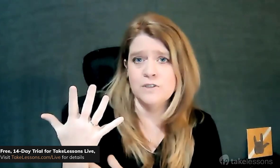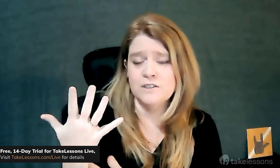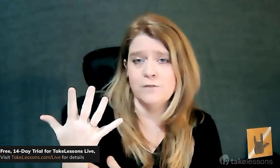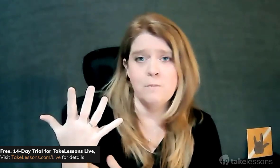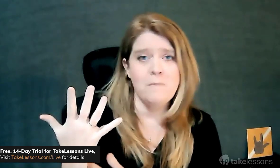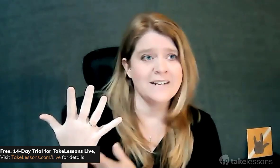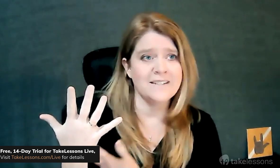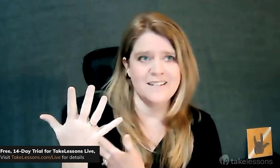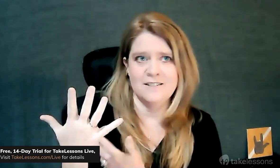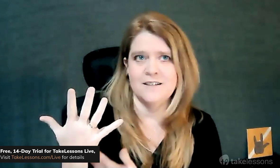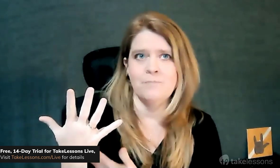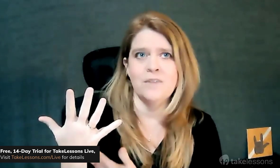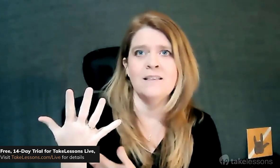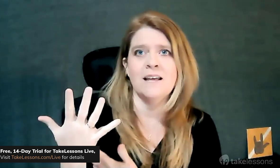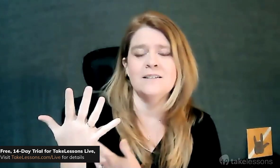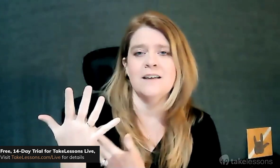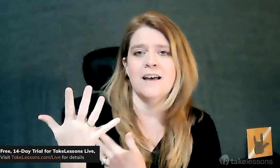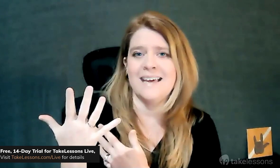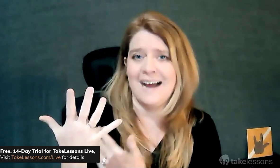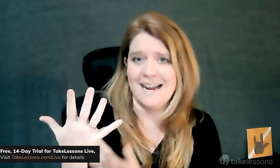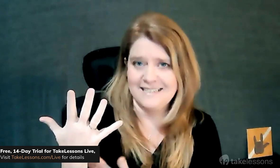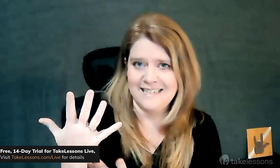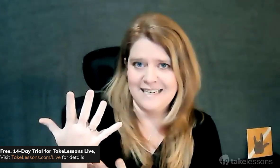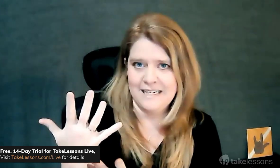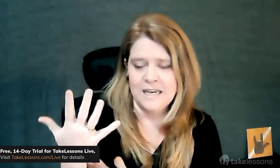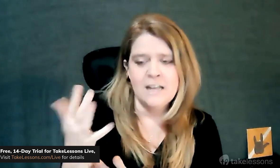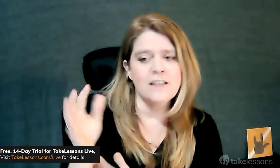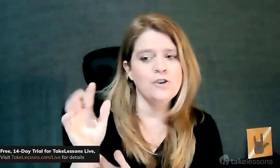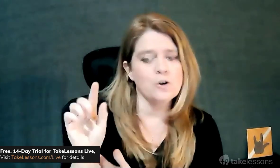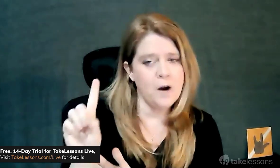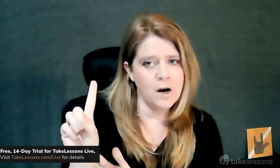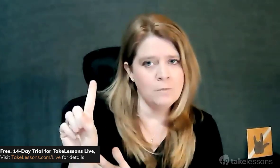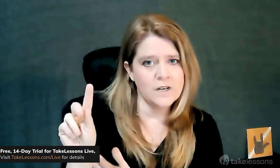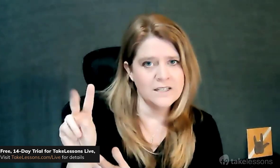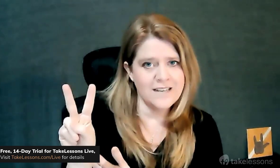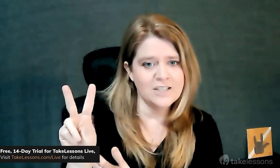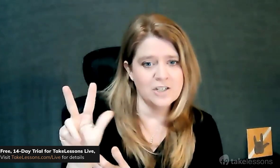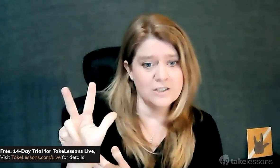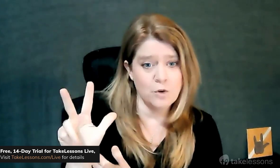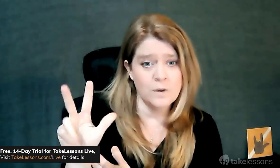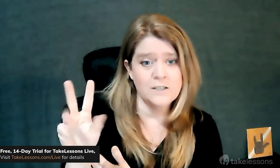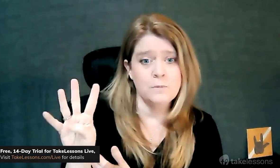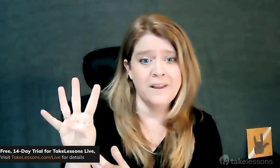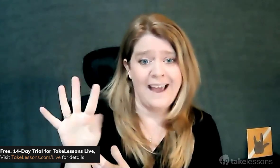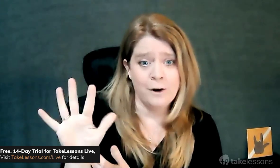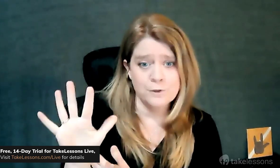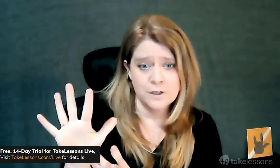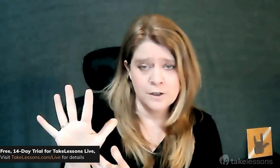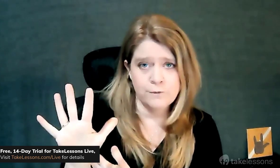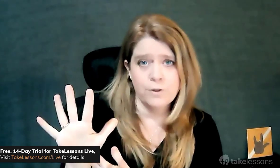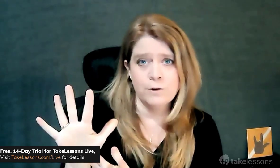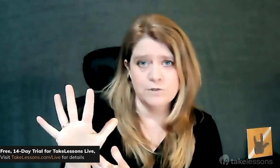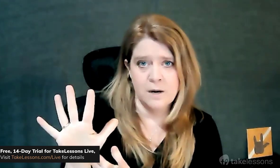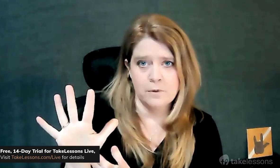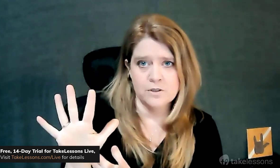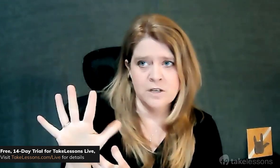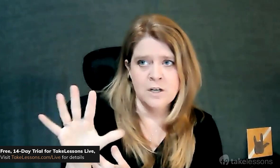of a medicine, something that is like an ID, then your palm orientation is going to be out for those numbers. So